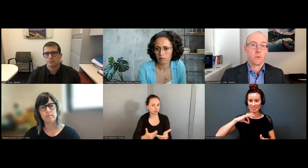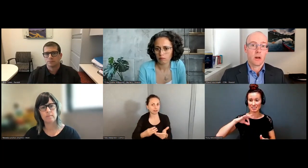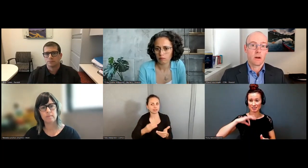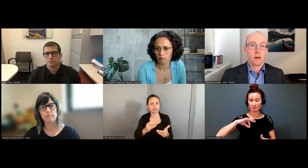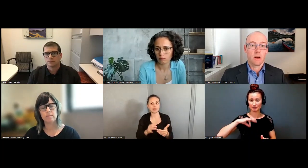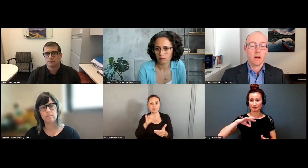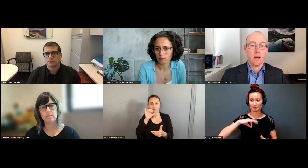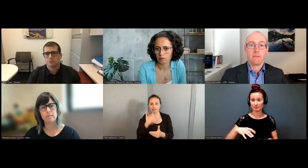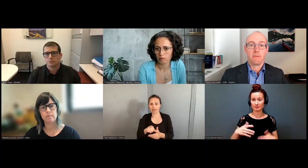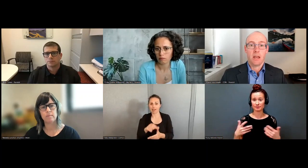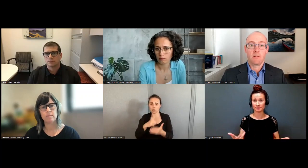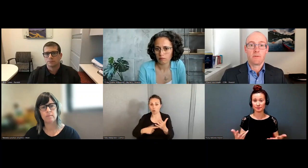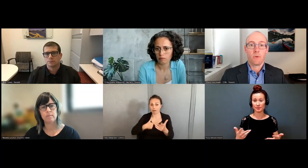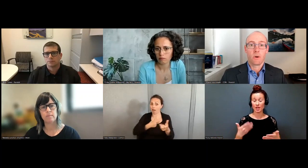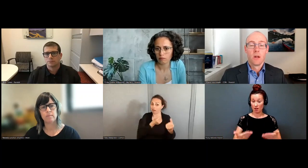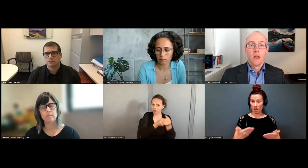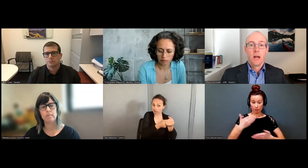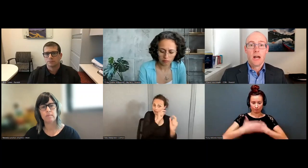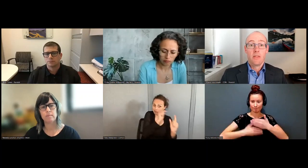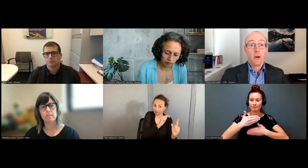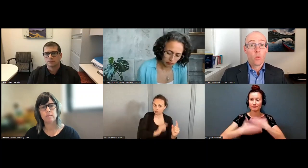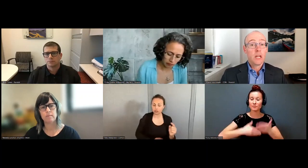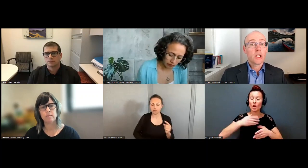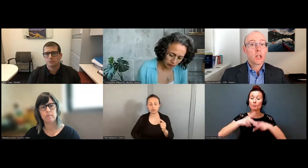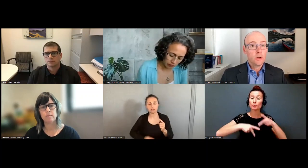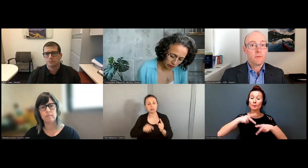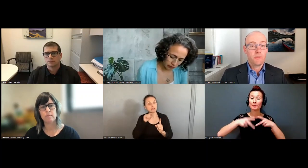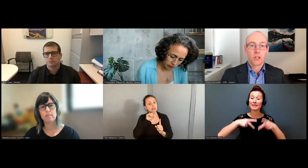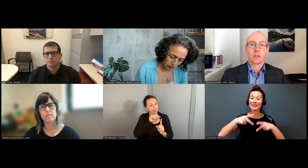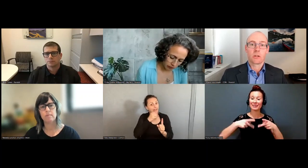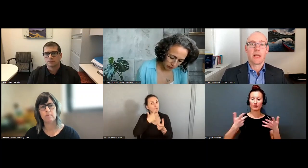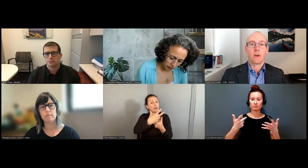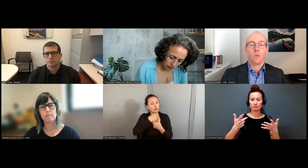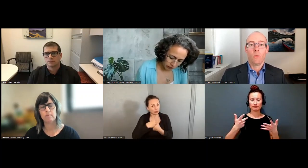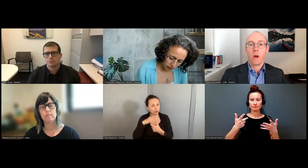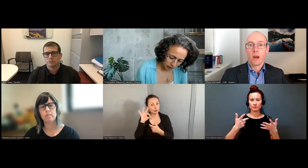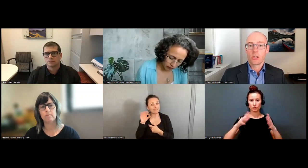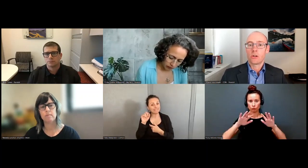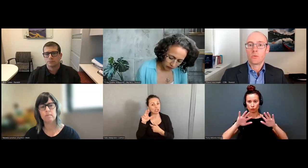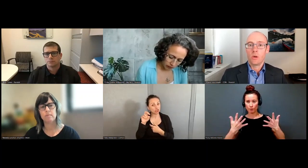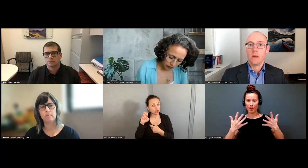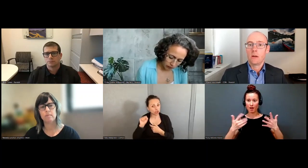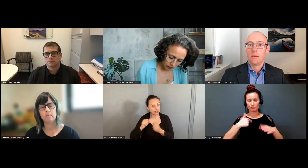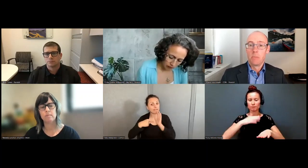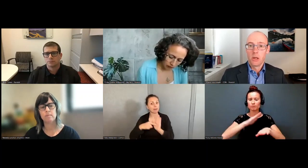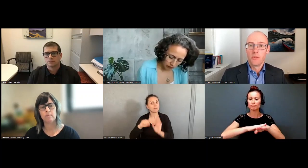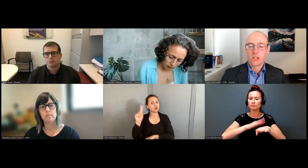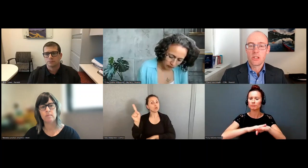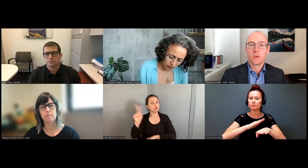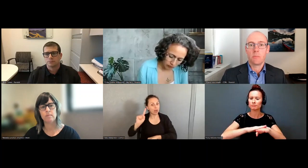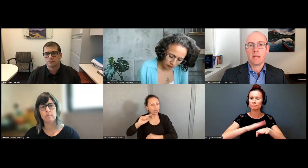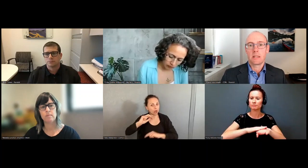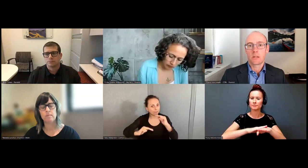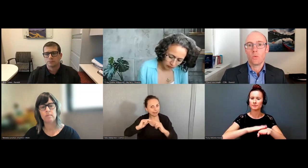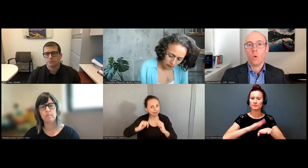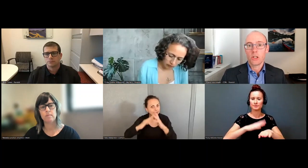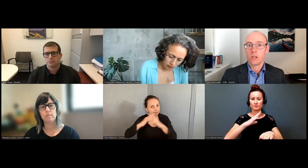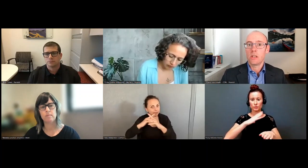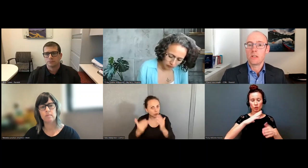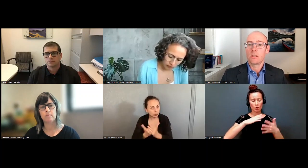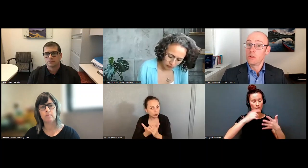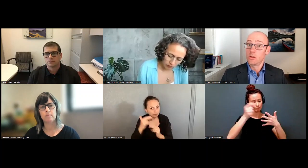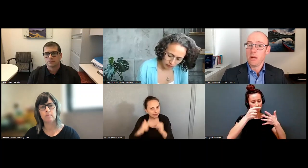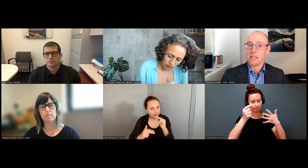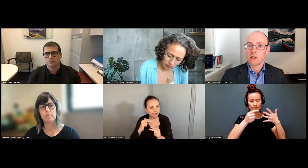is certainly what I'm advocating for, that would include features like, where should we build these new spaces? What